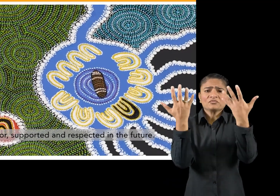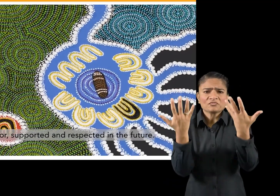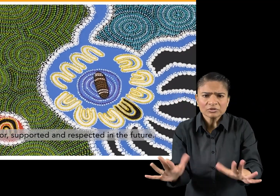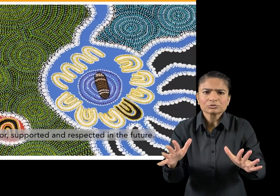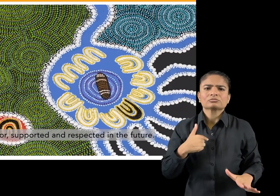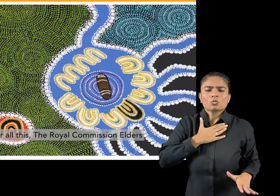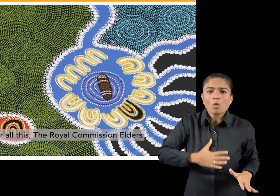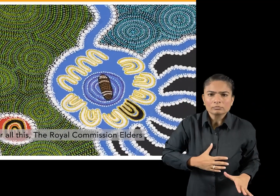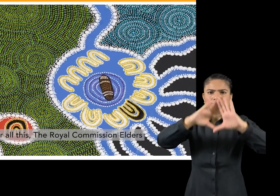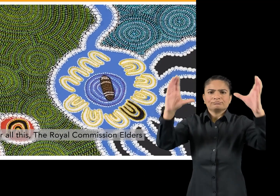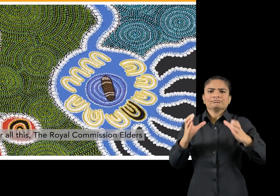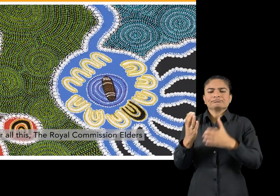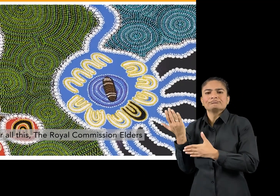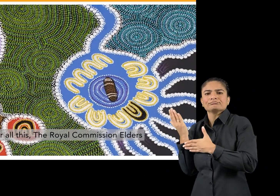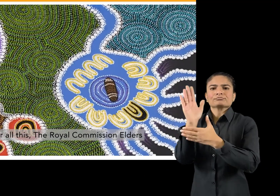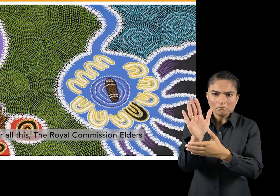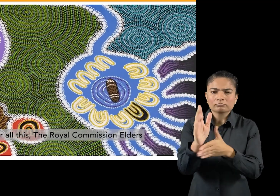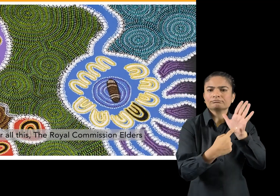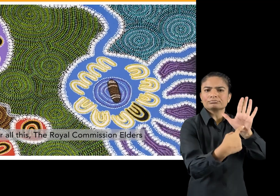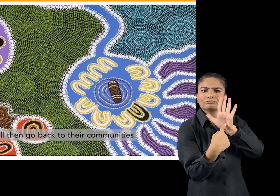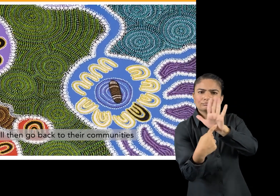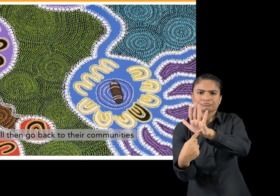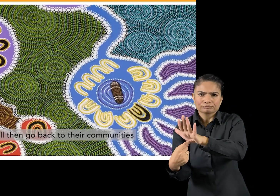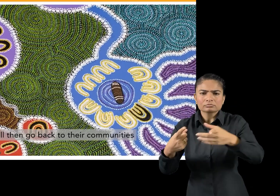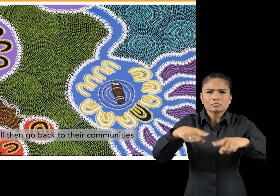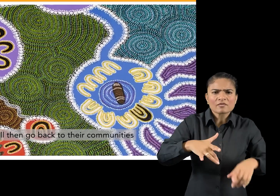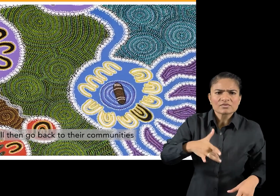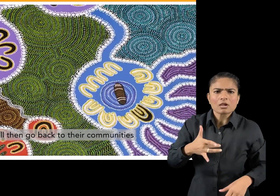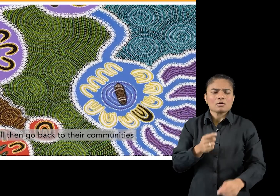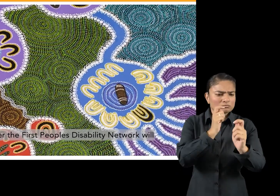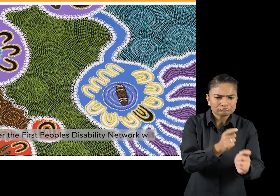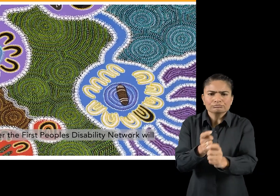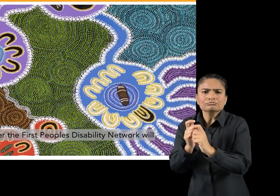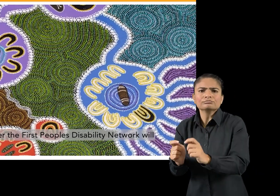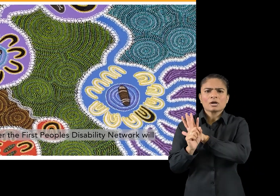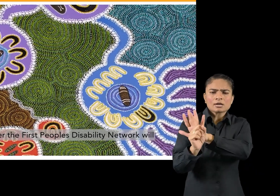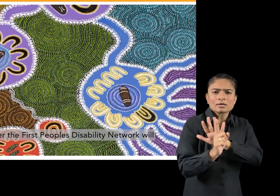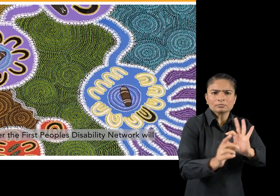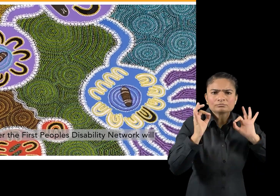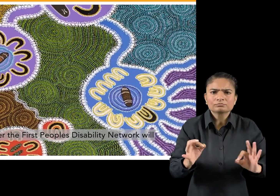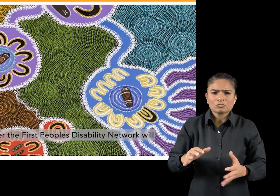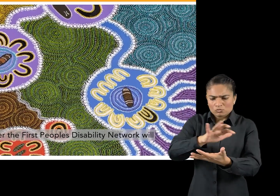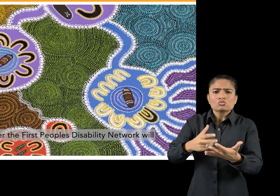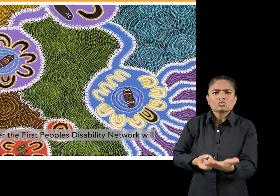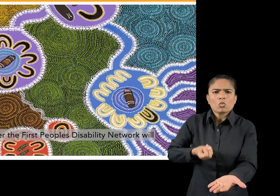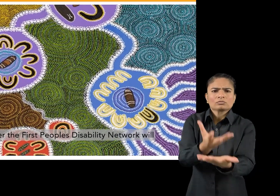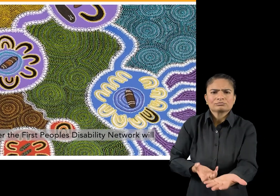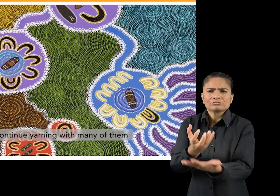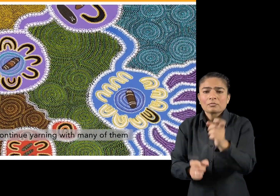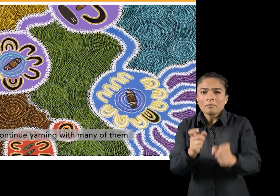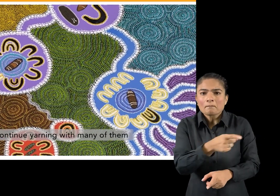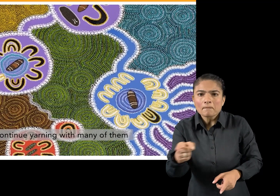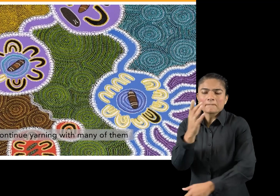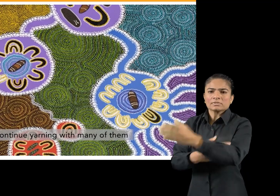respected in the future. After all this, the Royal Commission elders will then go back to their communities. However, the First Peoples Disability Network